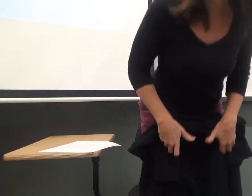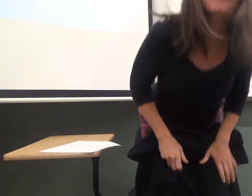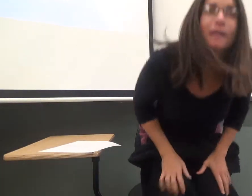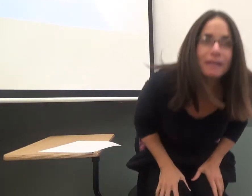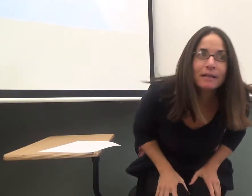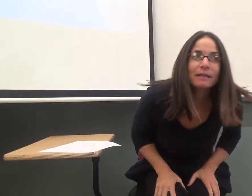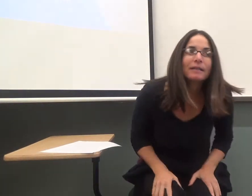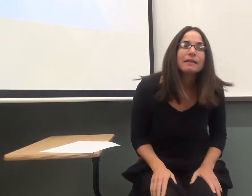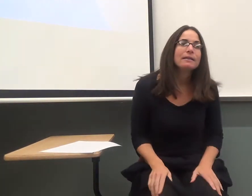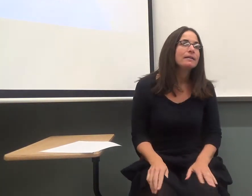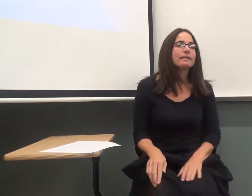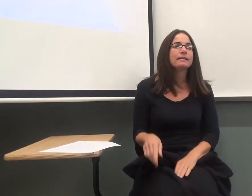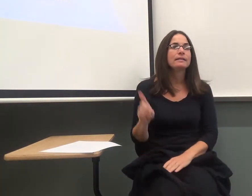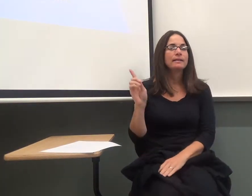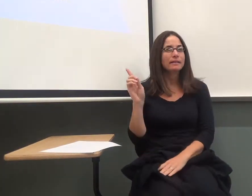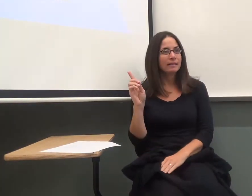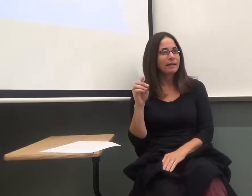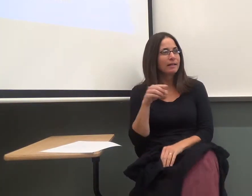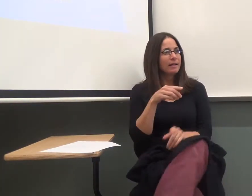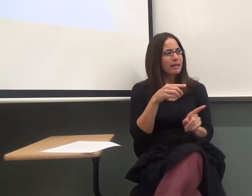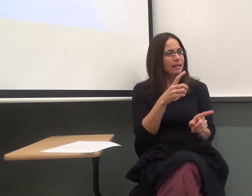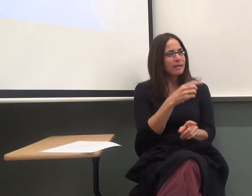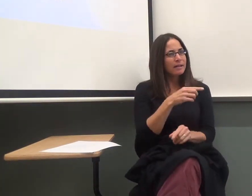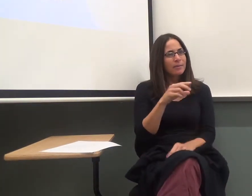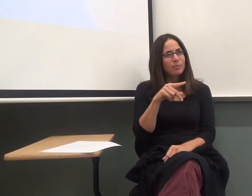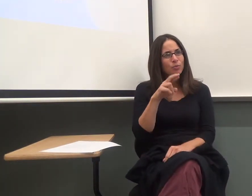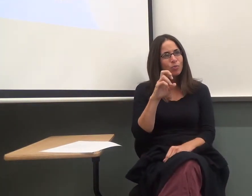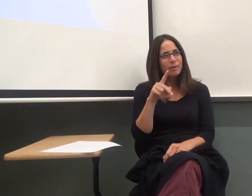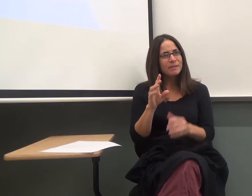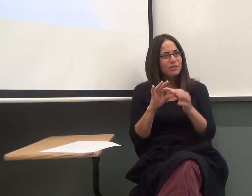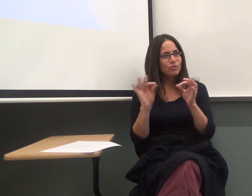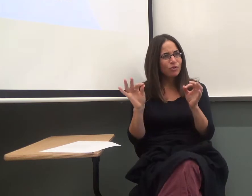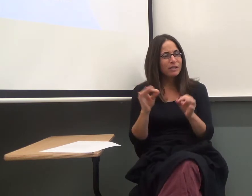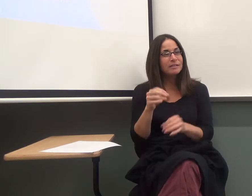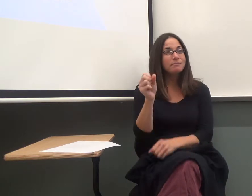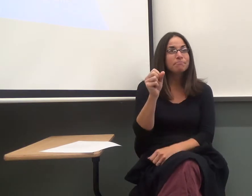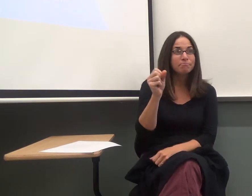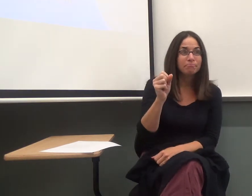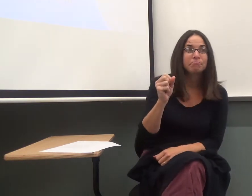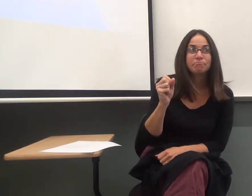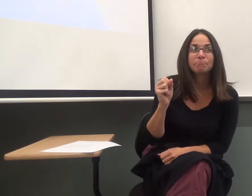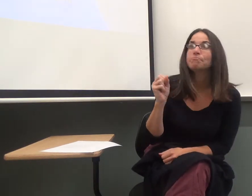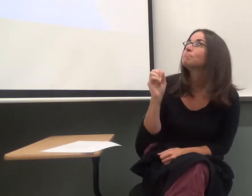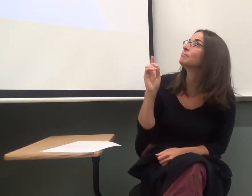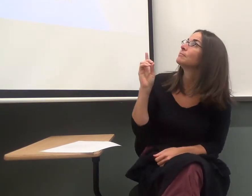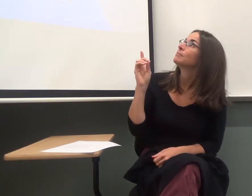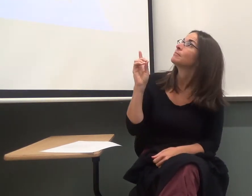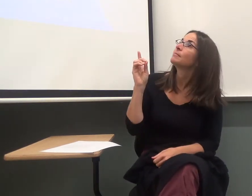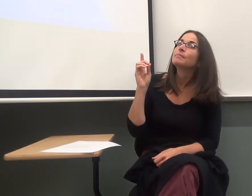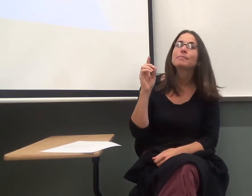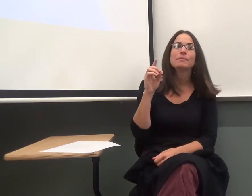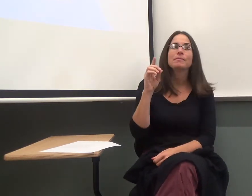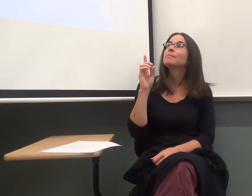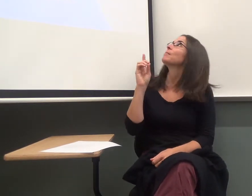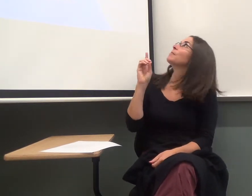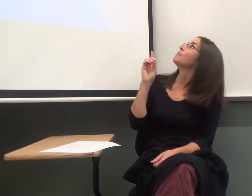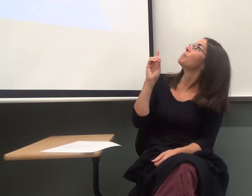Prepositional phrase though, isn't it? It is, right? In this case, so we have a preposition, but then ride is a verb, isn't it? Yes. So we're